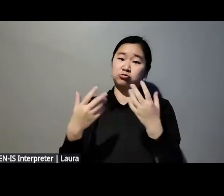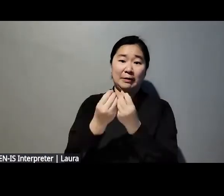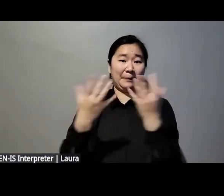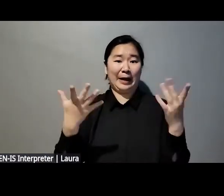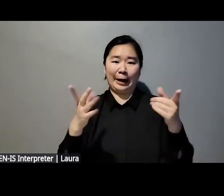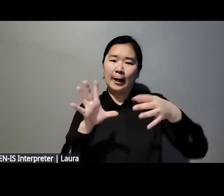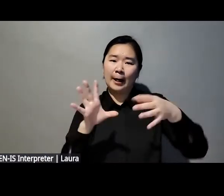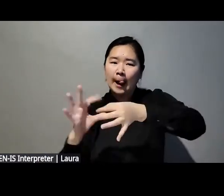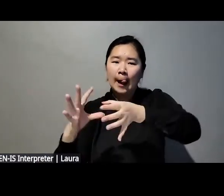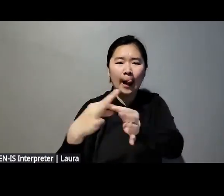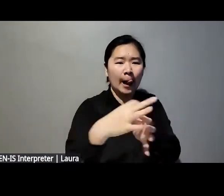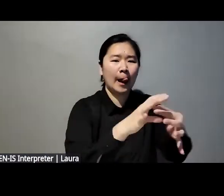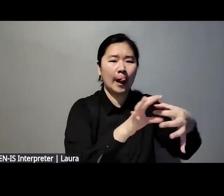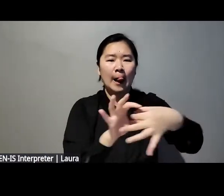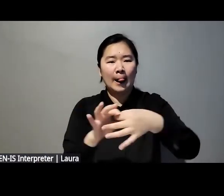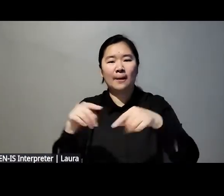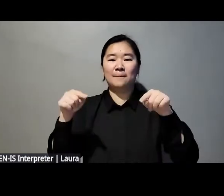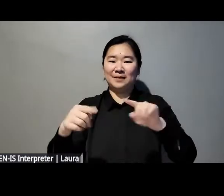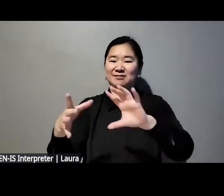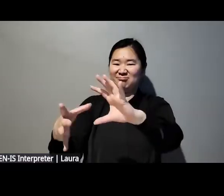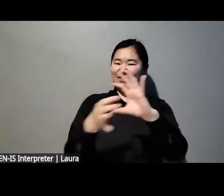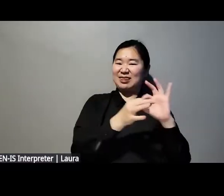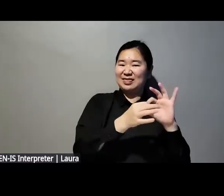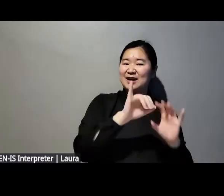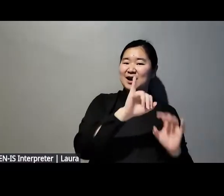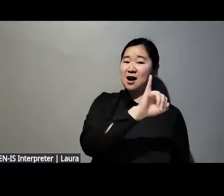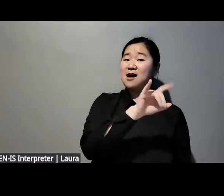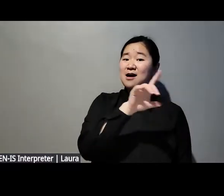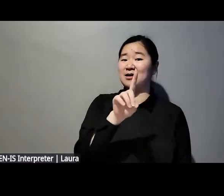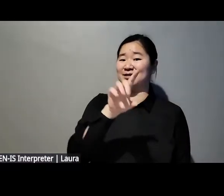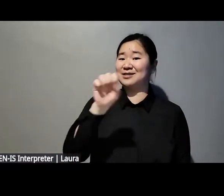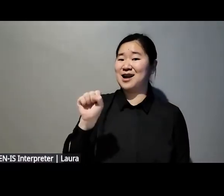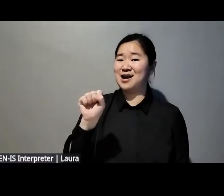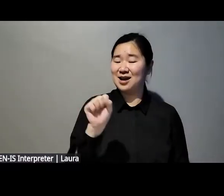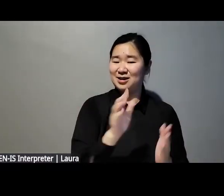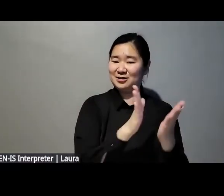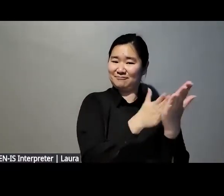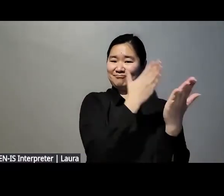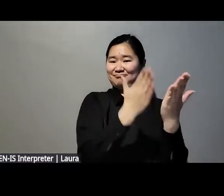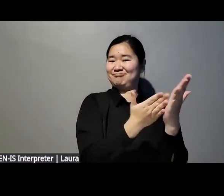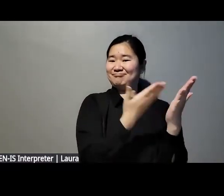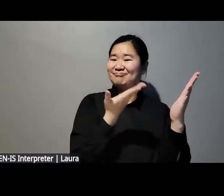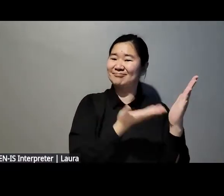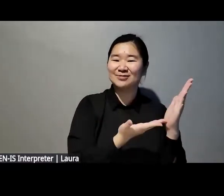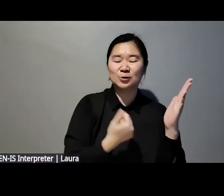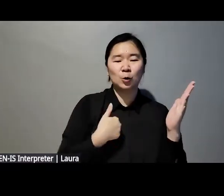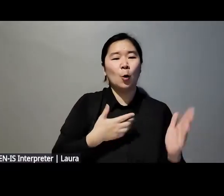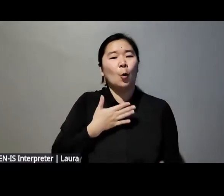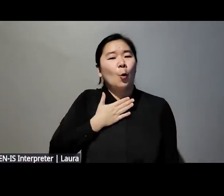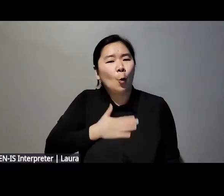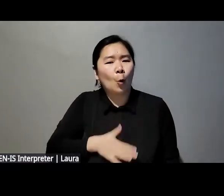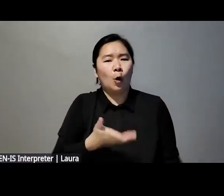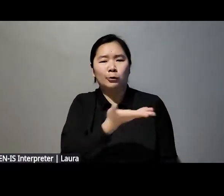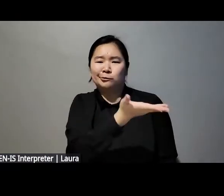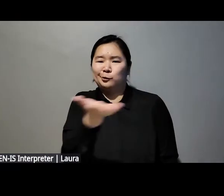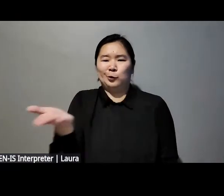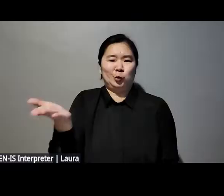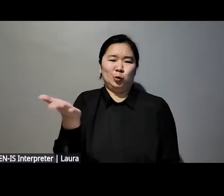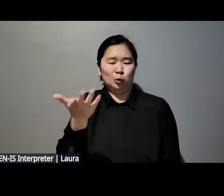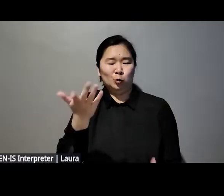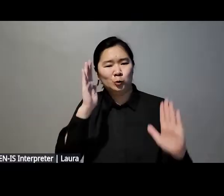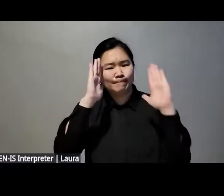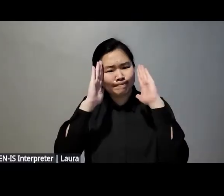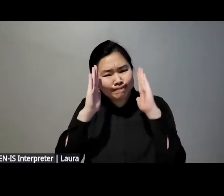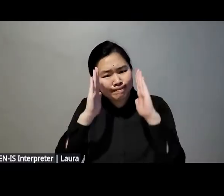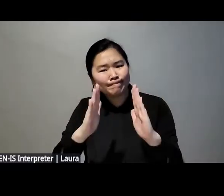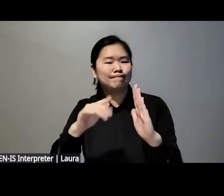DPOs. Let me start by sharing some information, and if it's information you already have, bear with